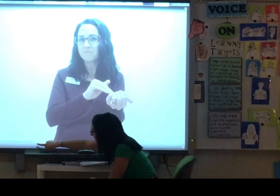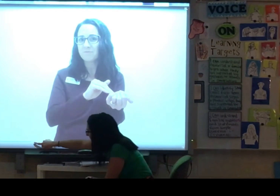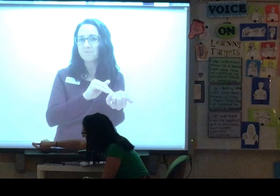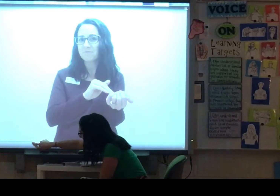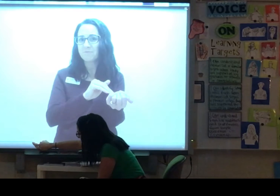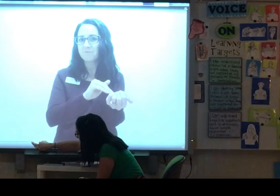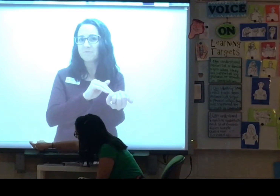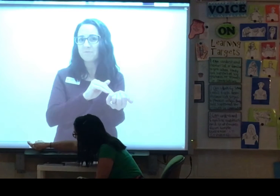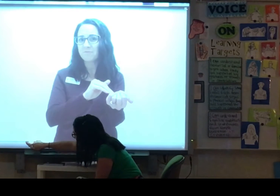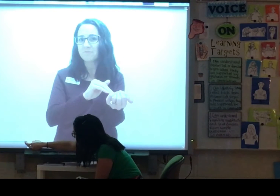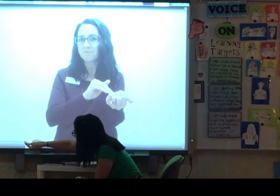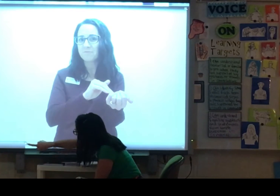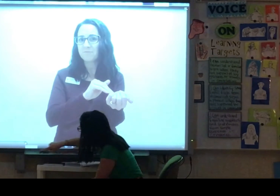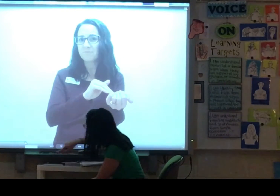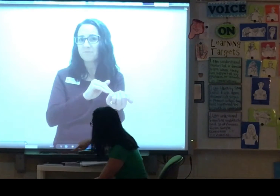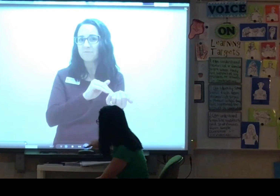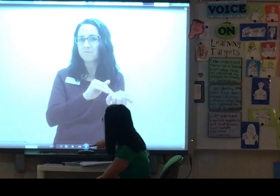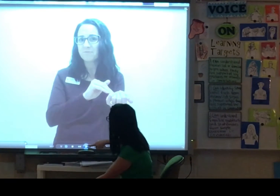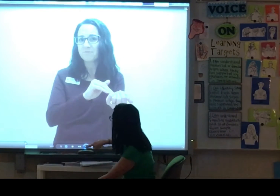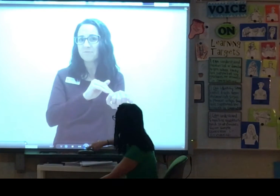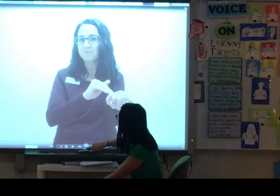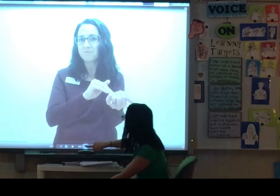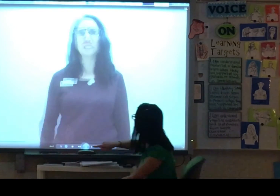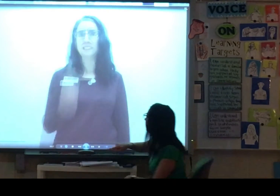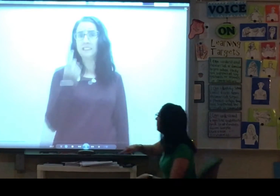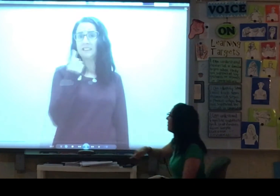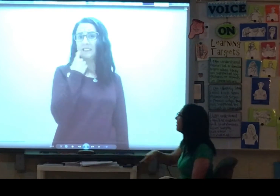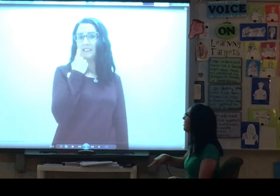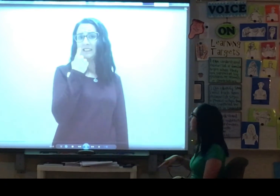see if that changes anything about our translation.